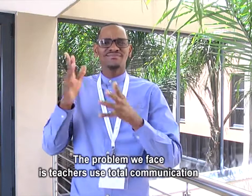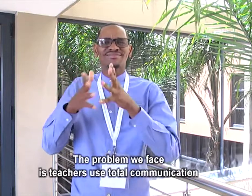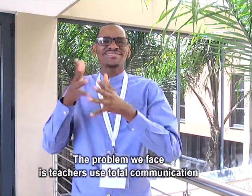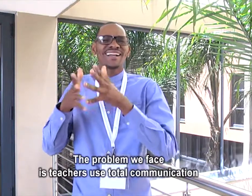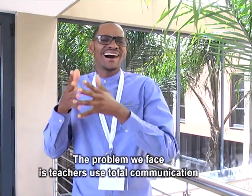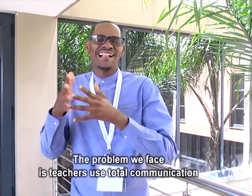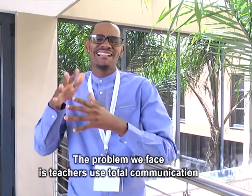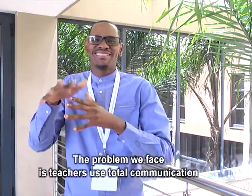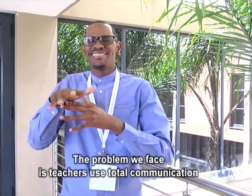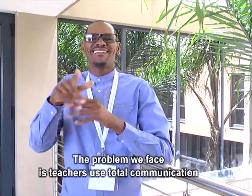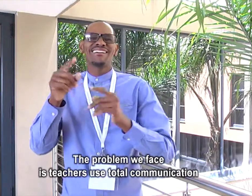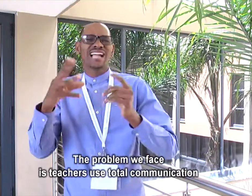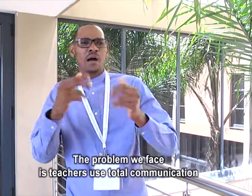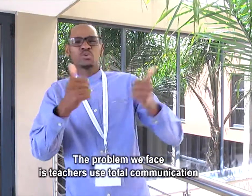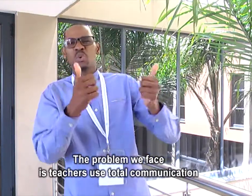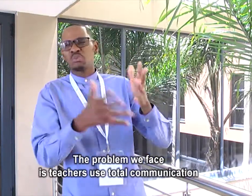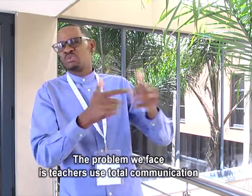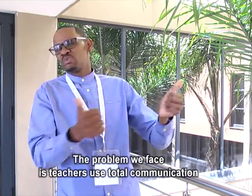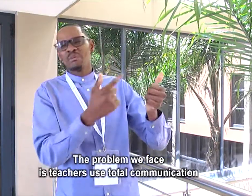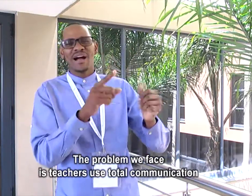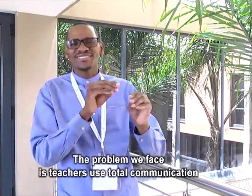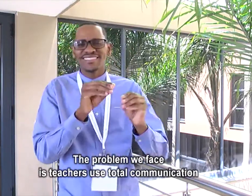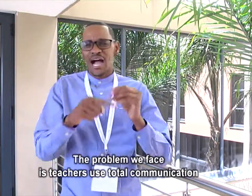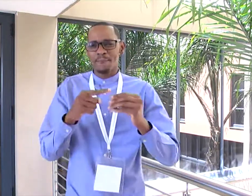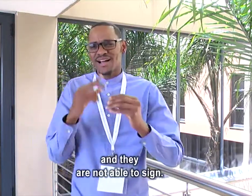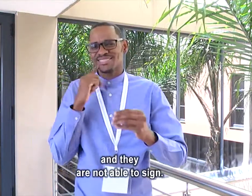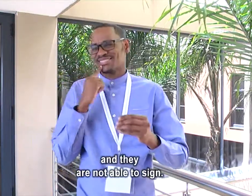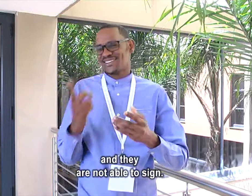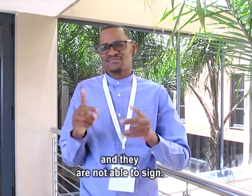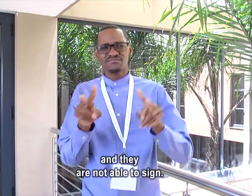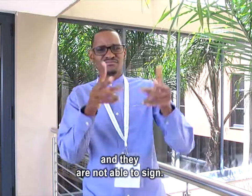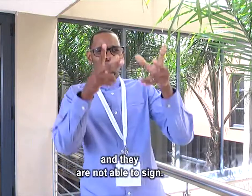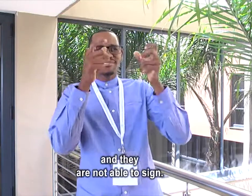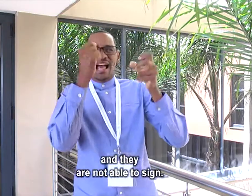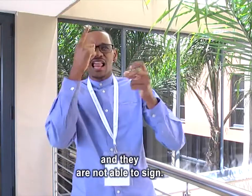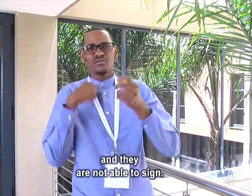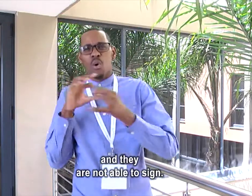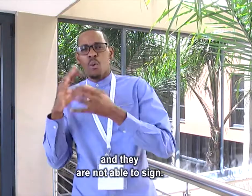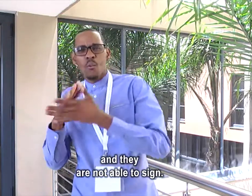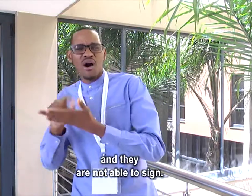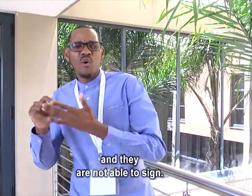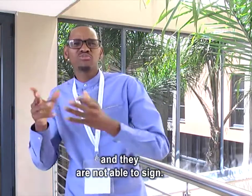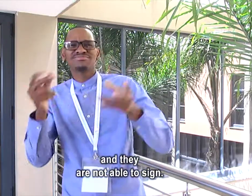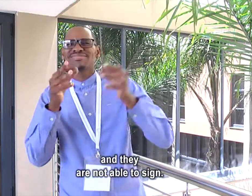The problem we face is teachers use total communication and they are not able to sign.